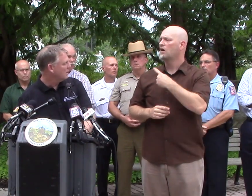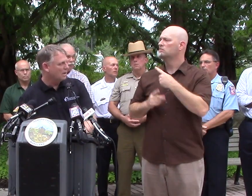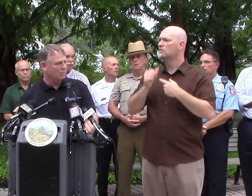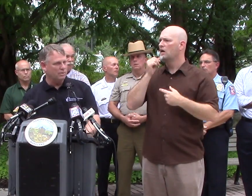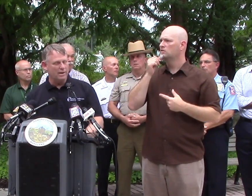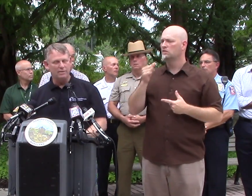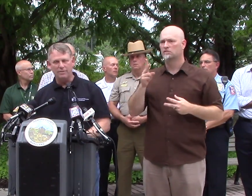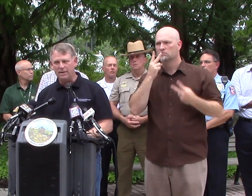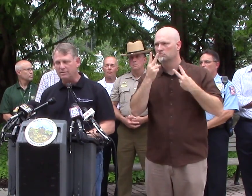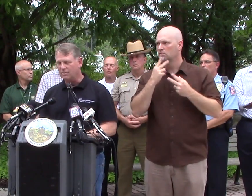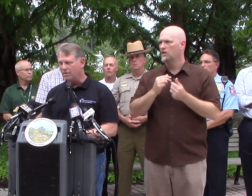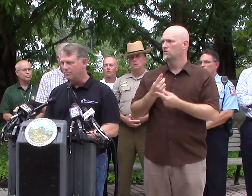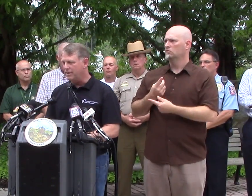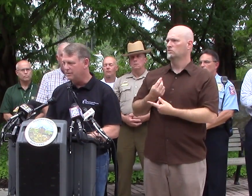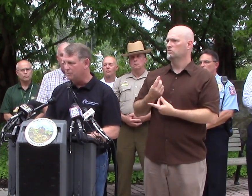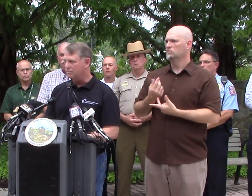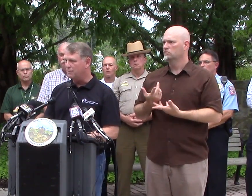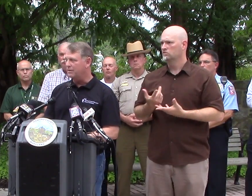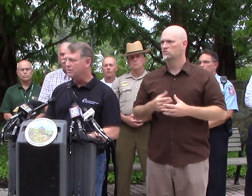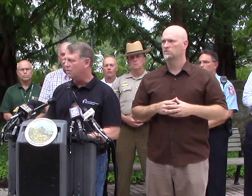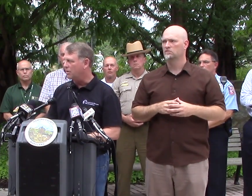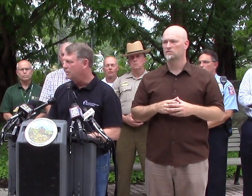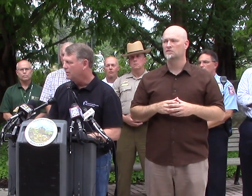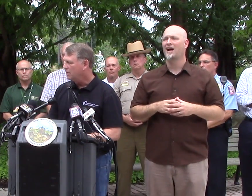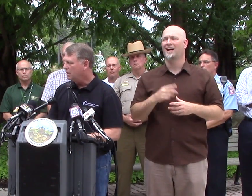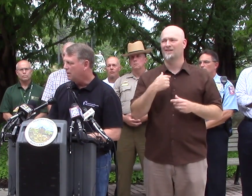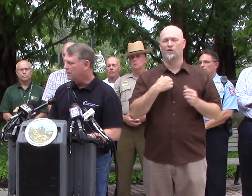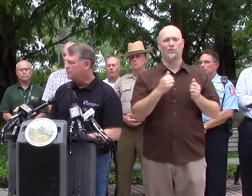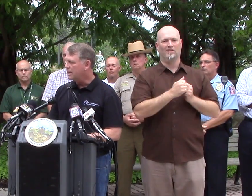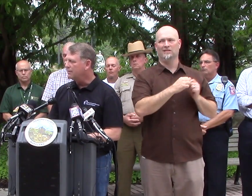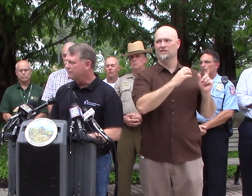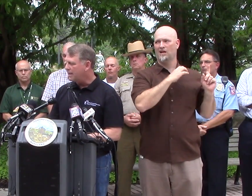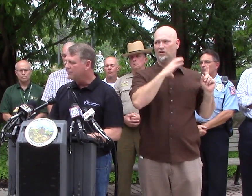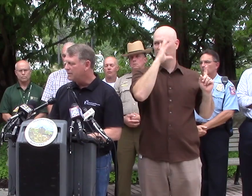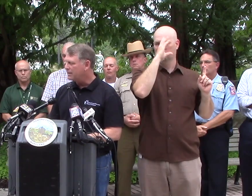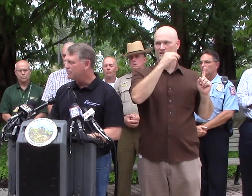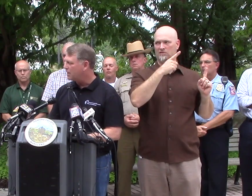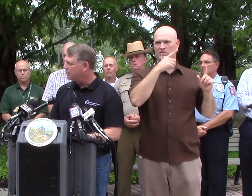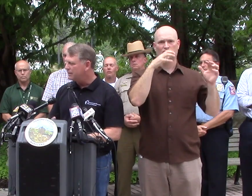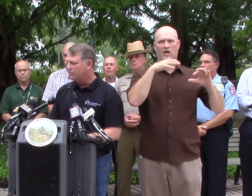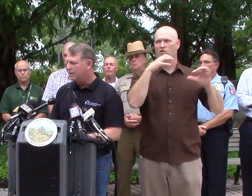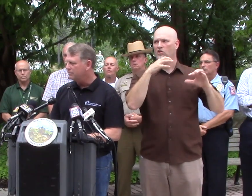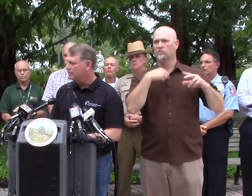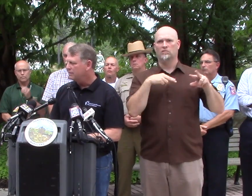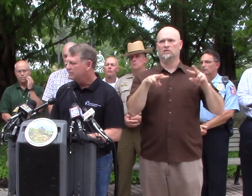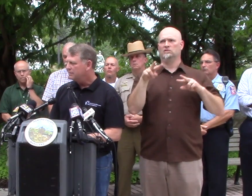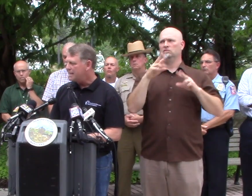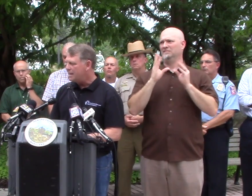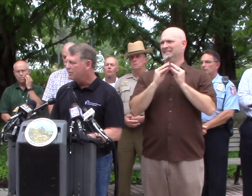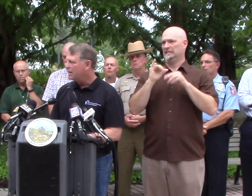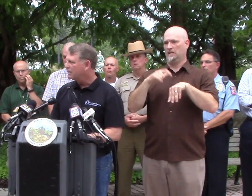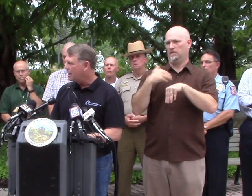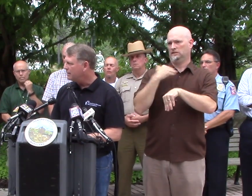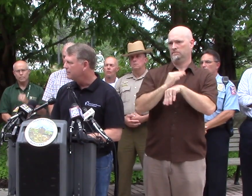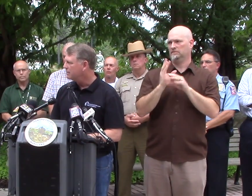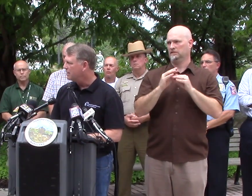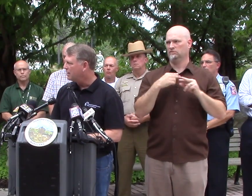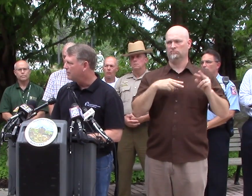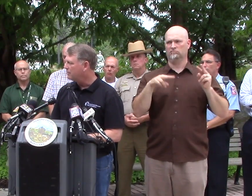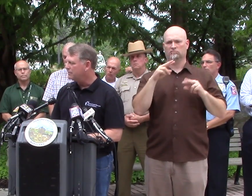Ball. We were at an event. It started raining tremendously hard, but I found out probably around 8 or 9